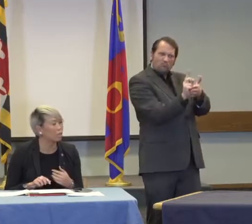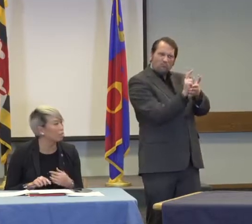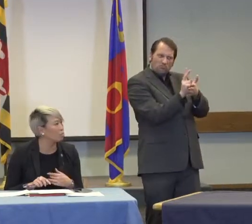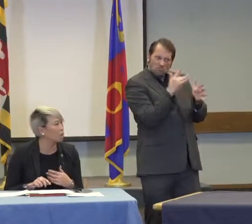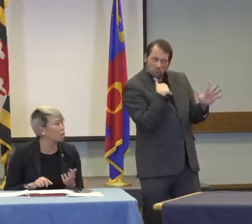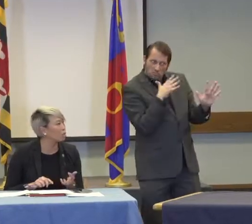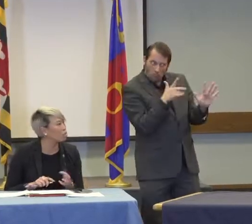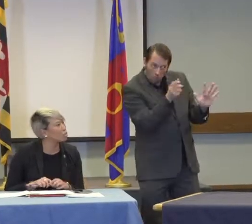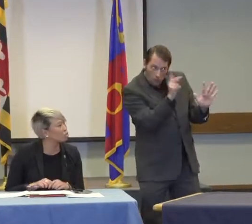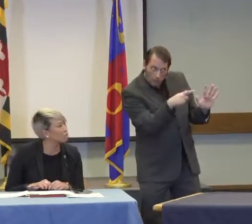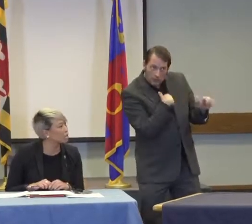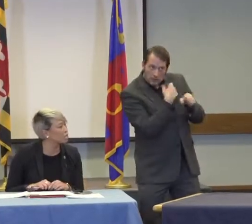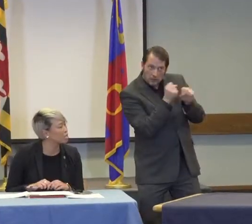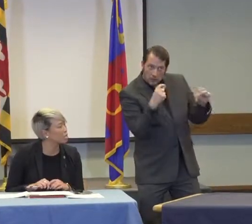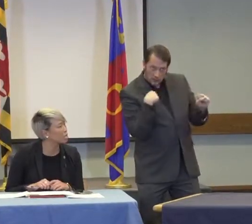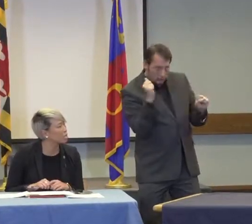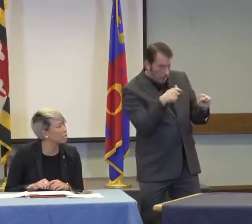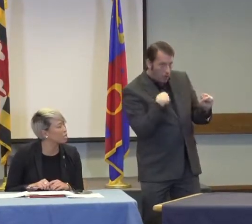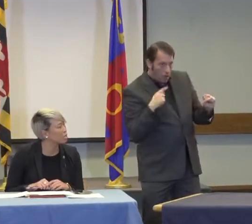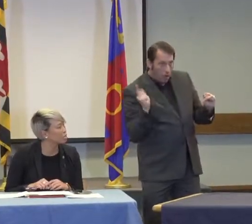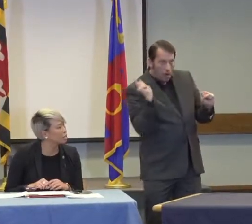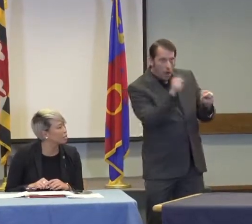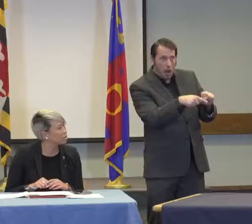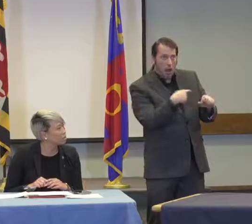go bring them groceries?